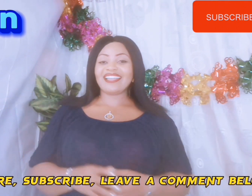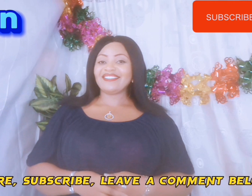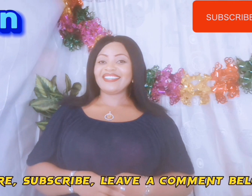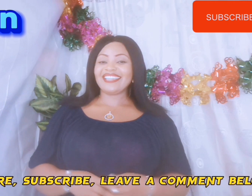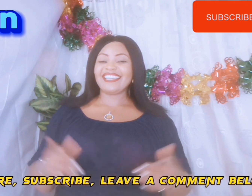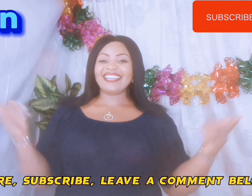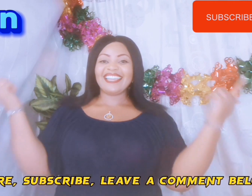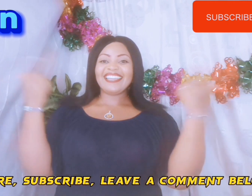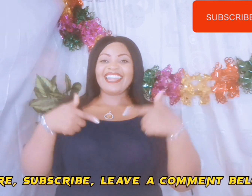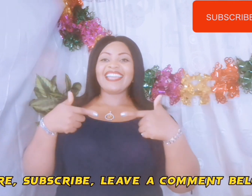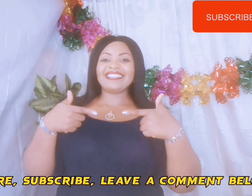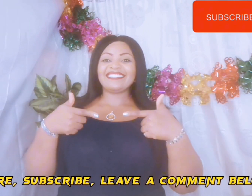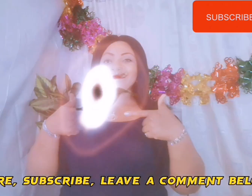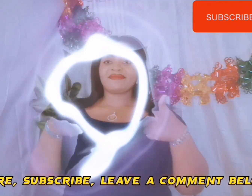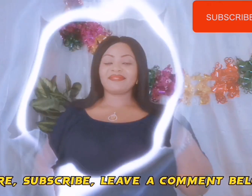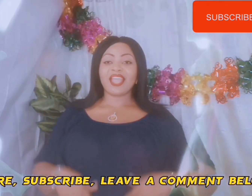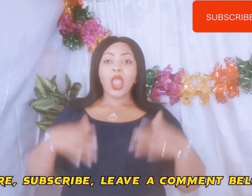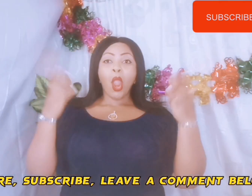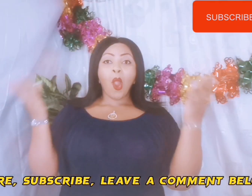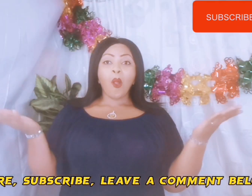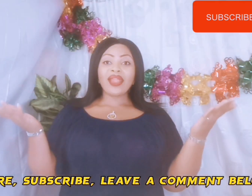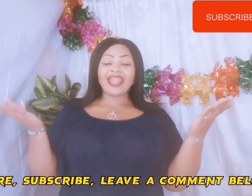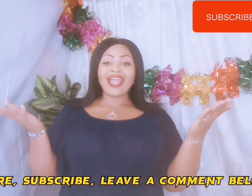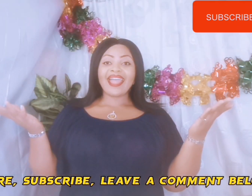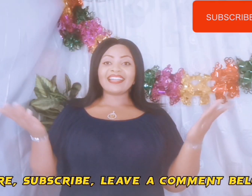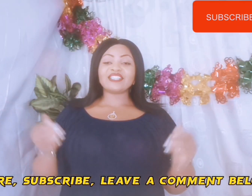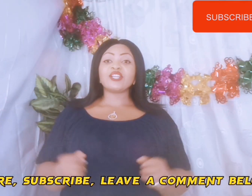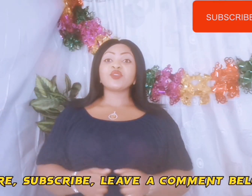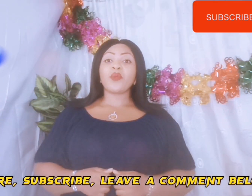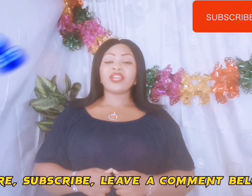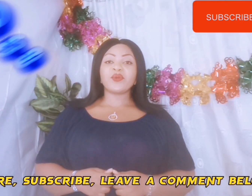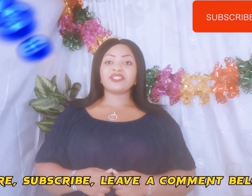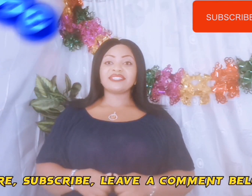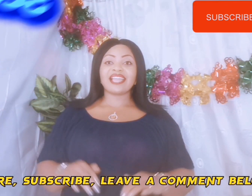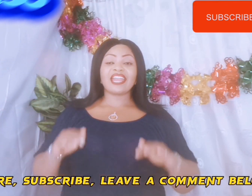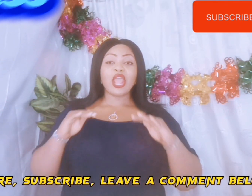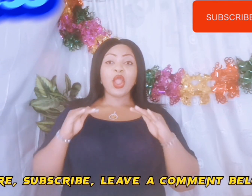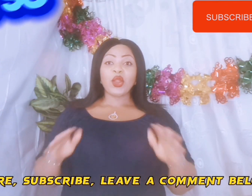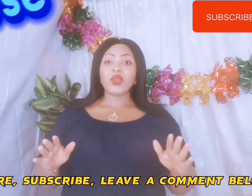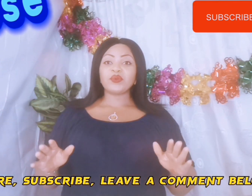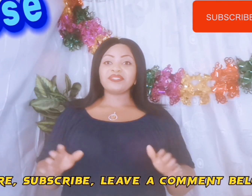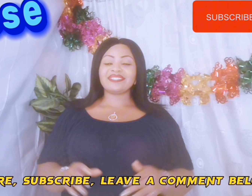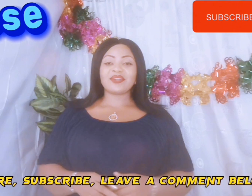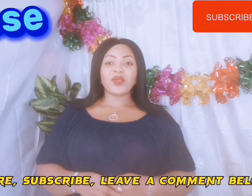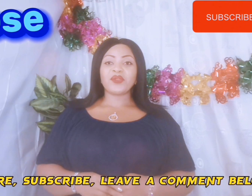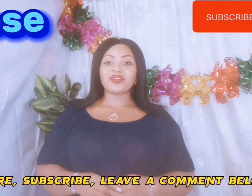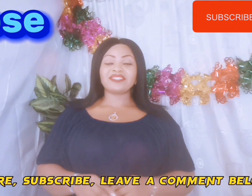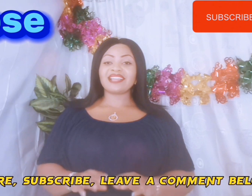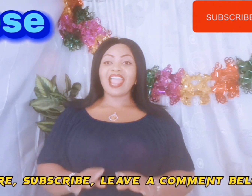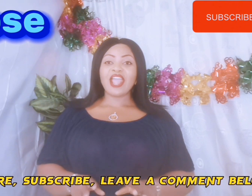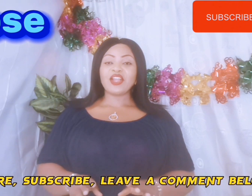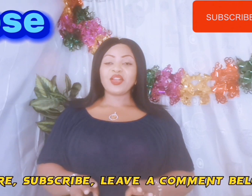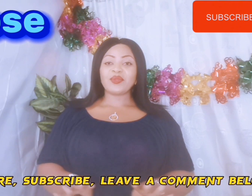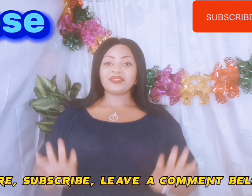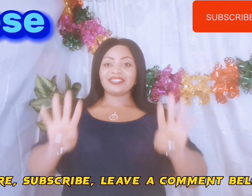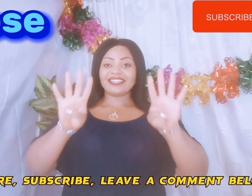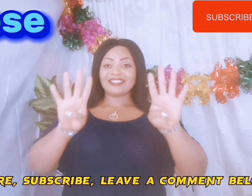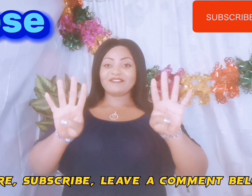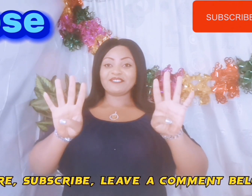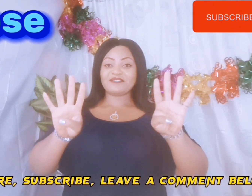Okay? Yes. Next. Okay, guys. So when you want to sign close,